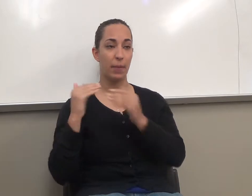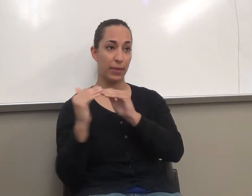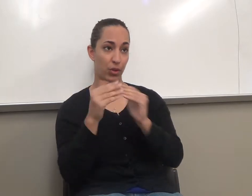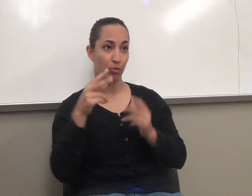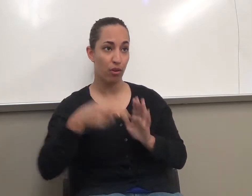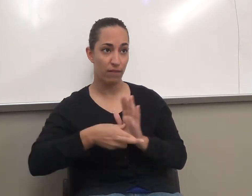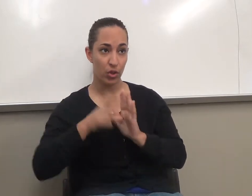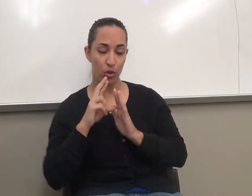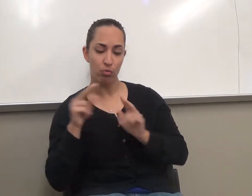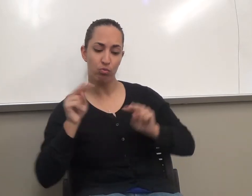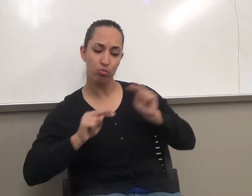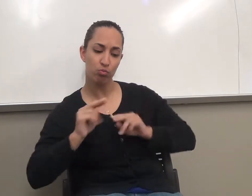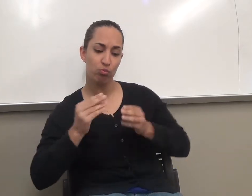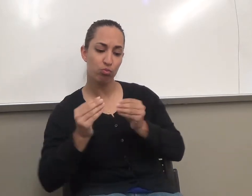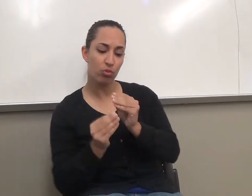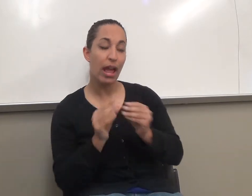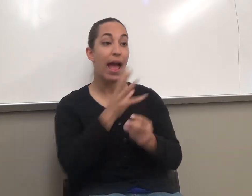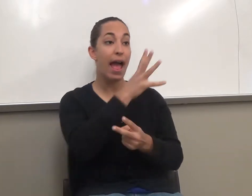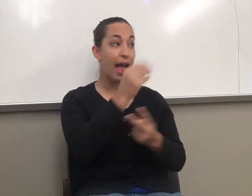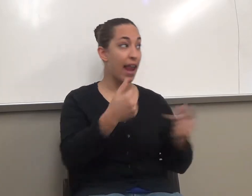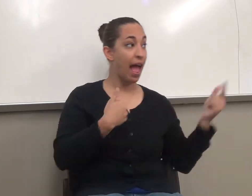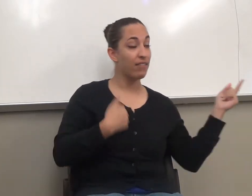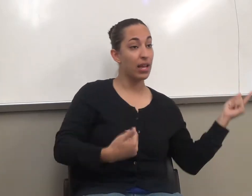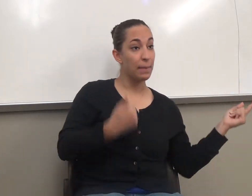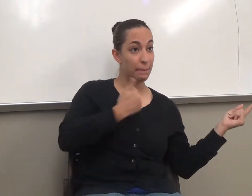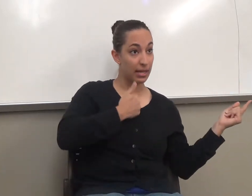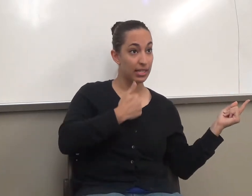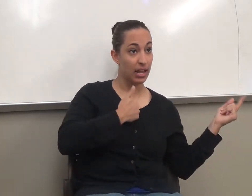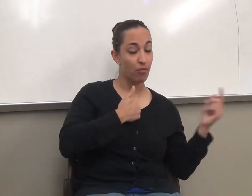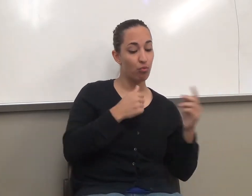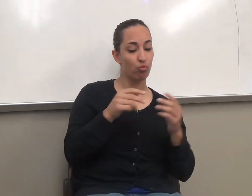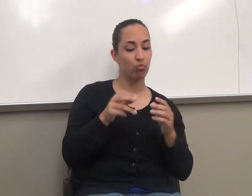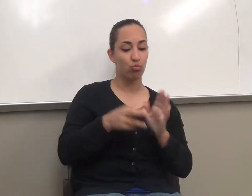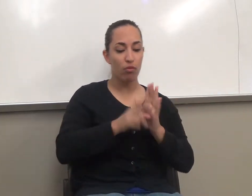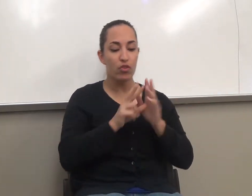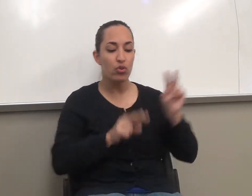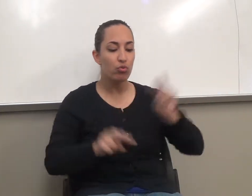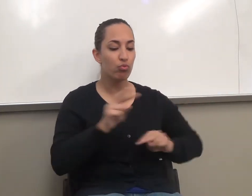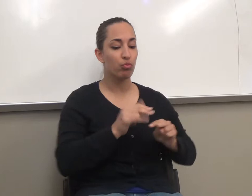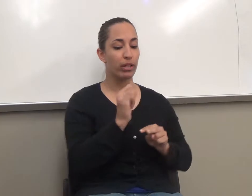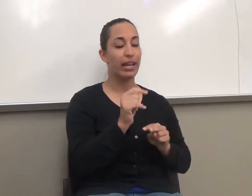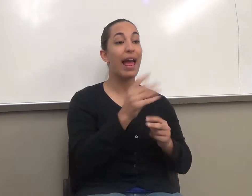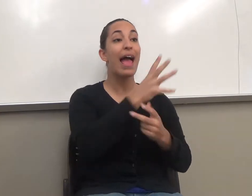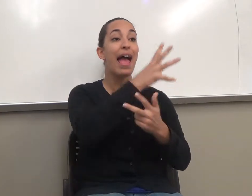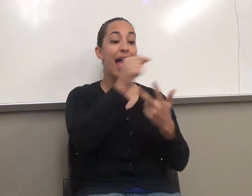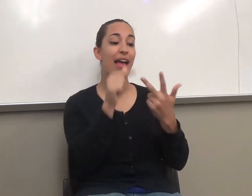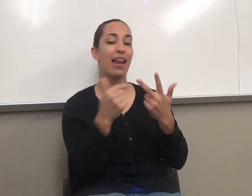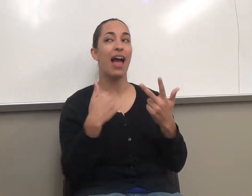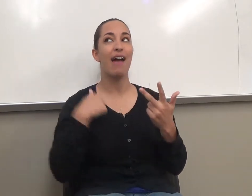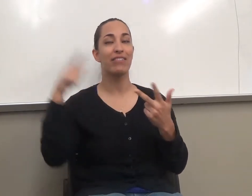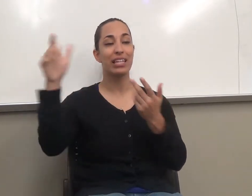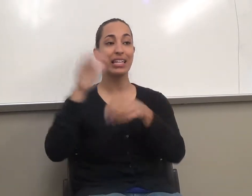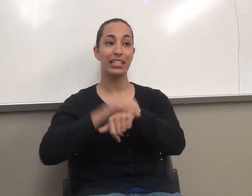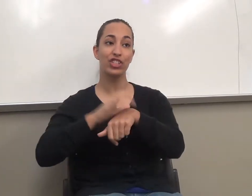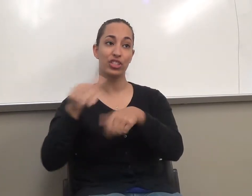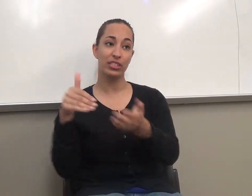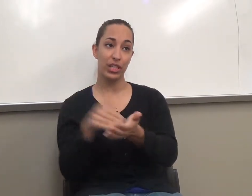all having me review it, and you're all having the English Center review it. And you're kind of taking all that